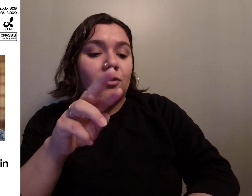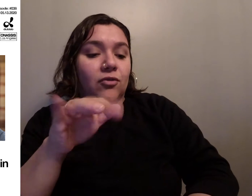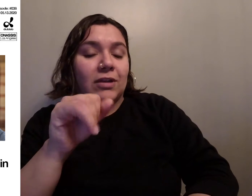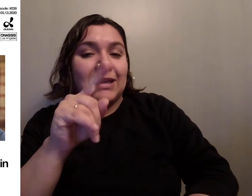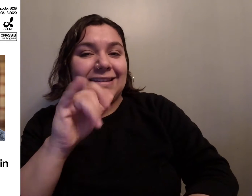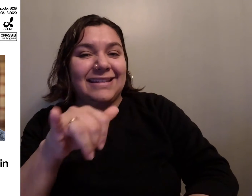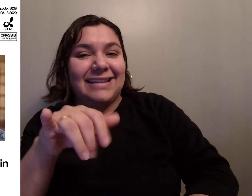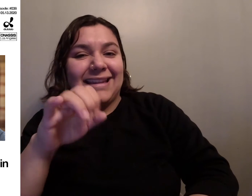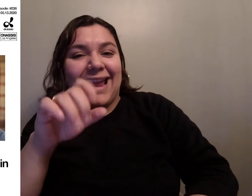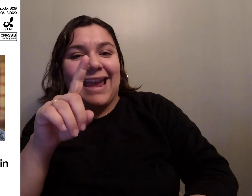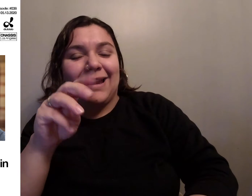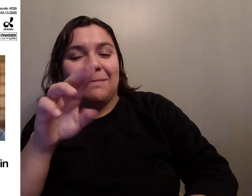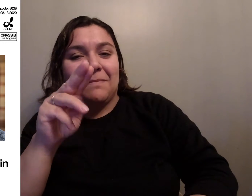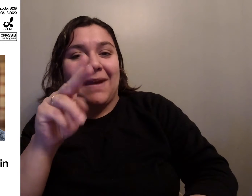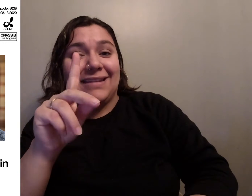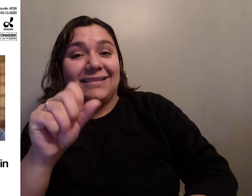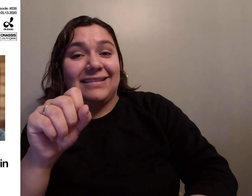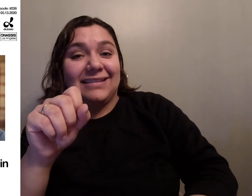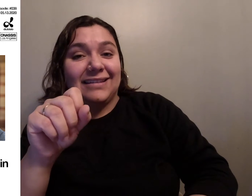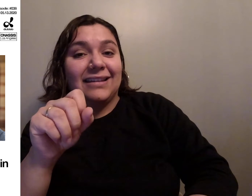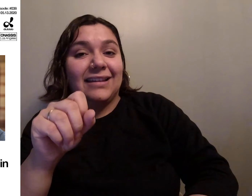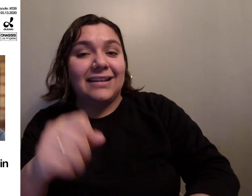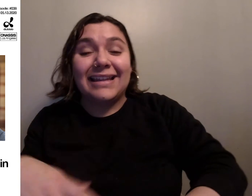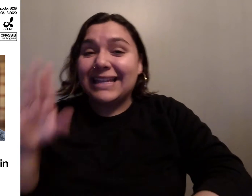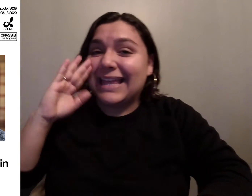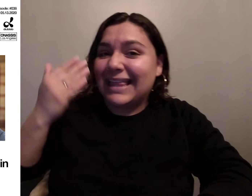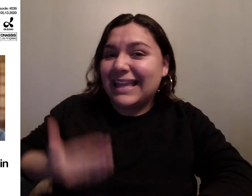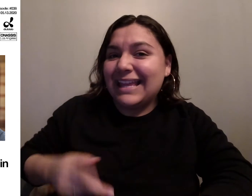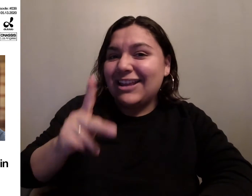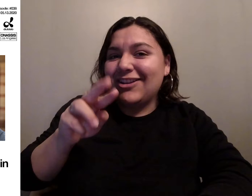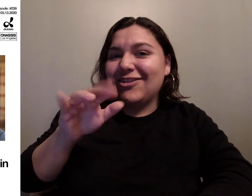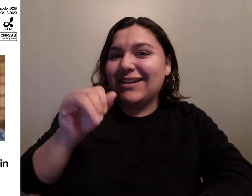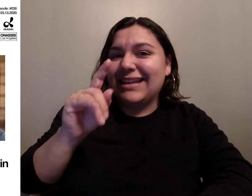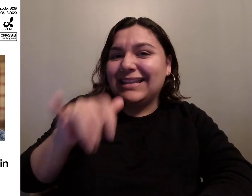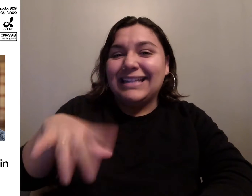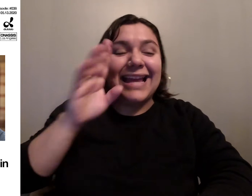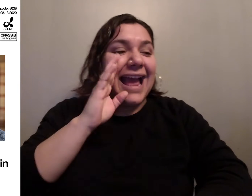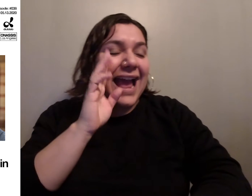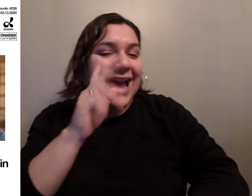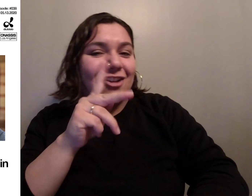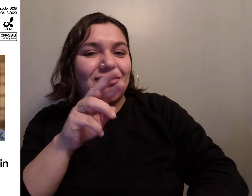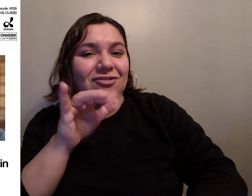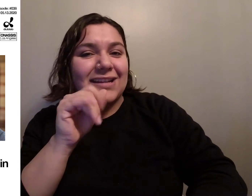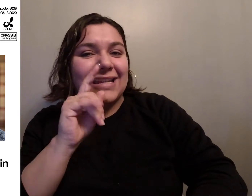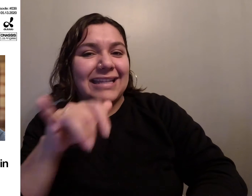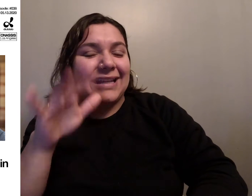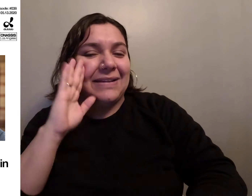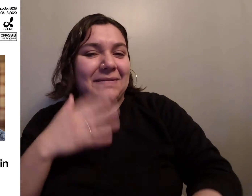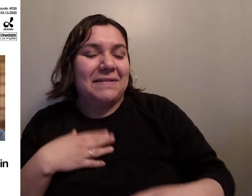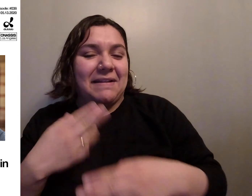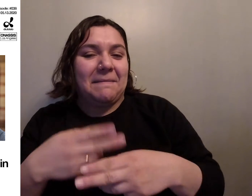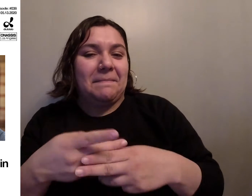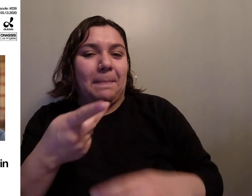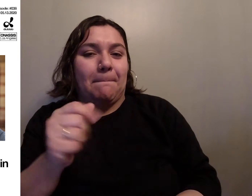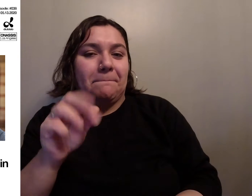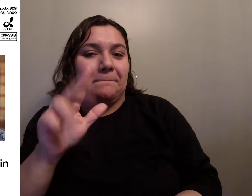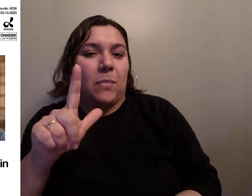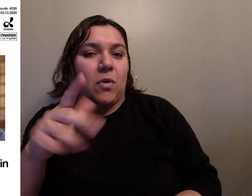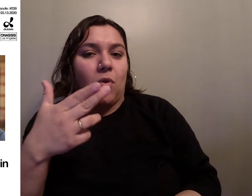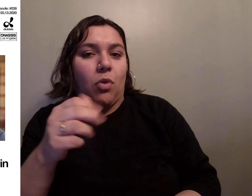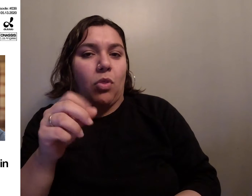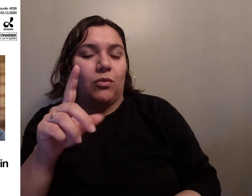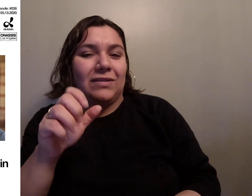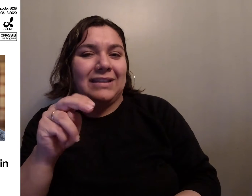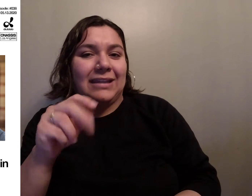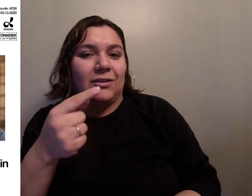Hello? Hello, could I please speak with Kristy? Hello? Could I please speak with Kristy Edmunds? Yeah, this is Kristy. Kristy, this